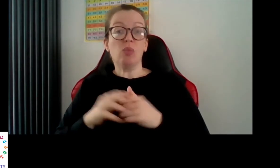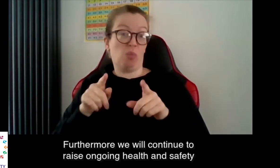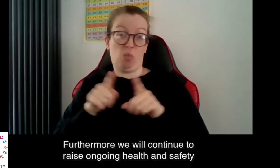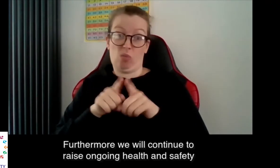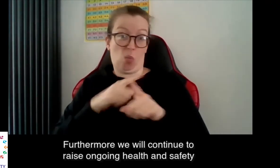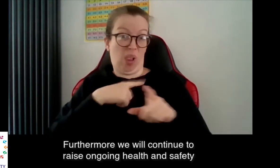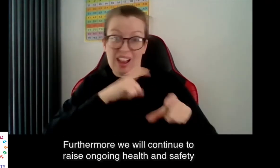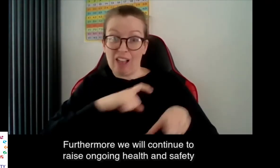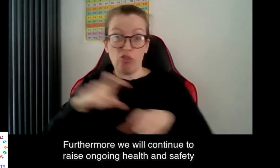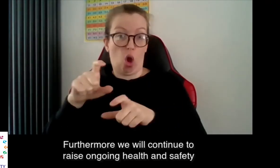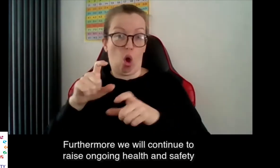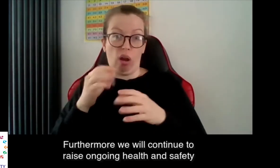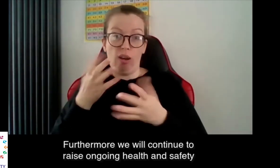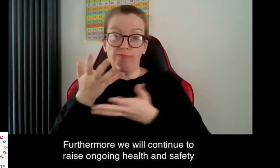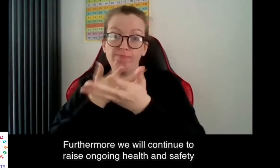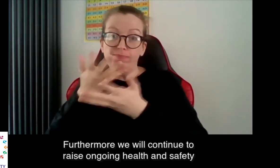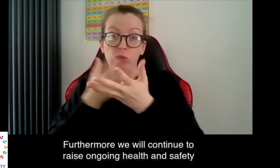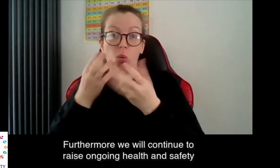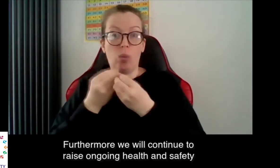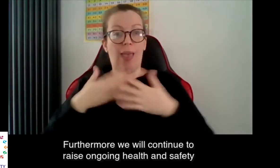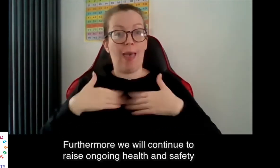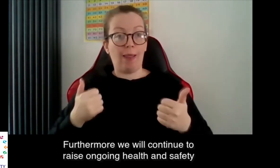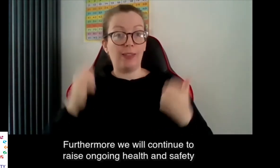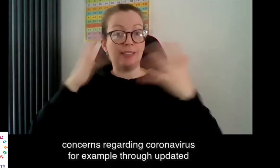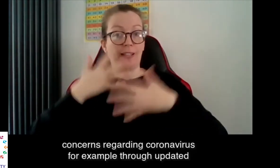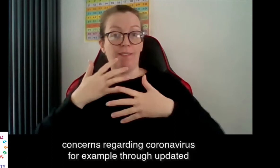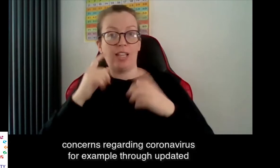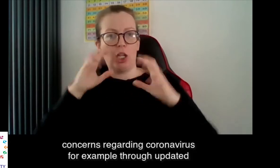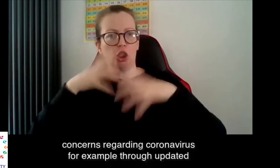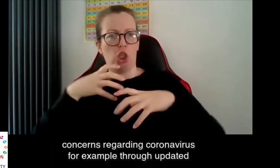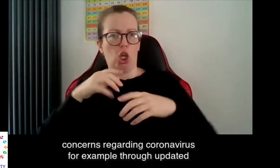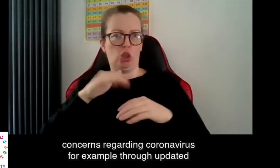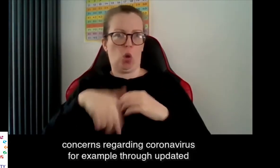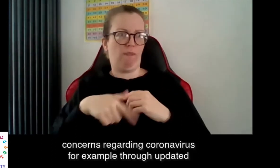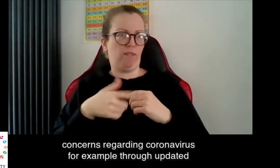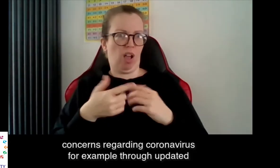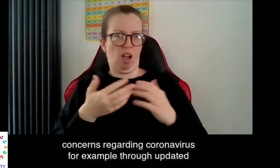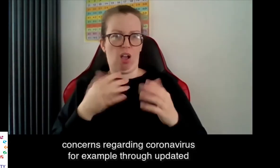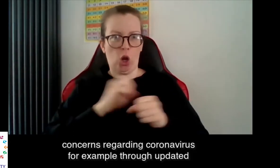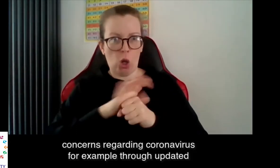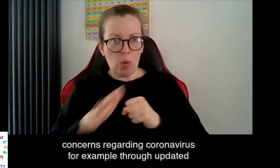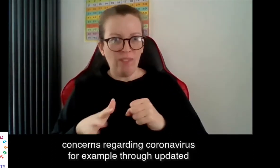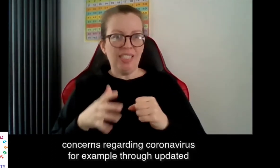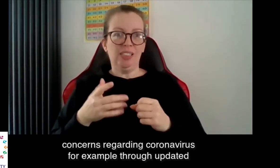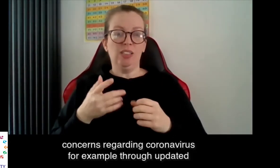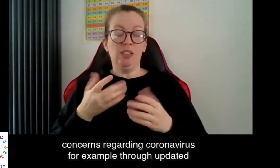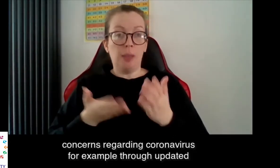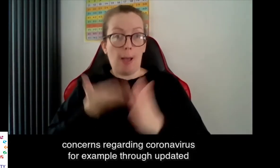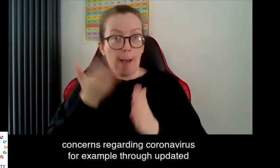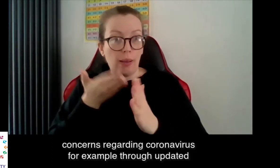Furthermore, we will continue to raise ongoing health and safety concerns regarding coronavirus, for example, through